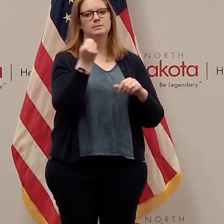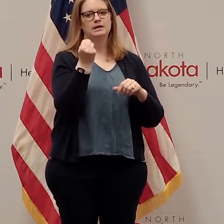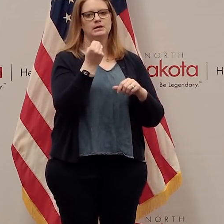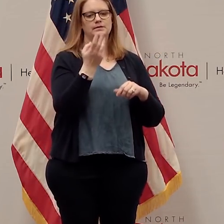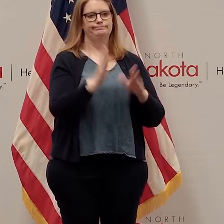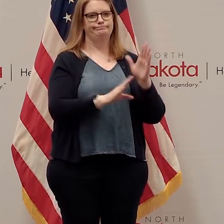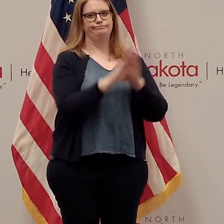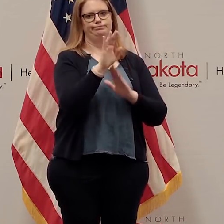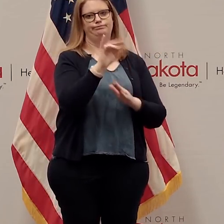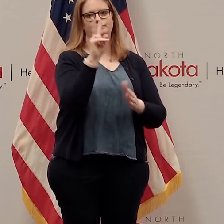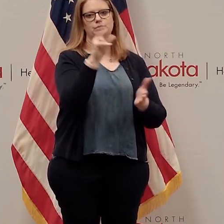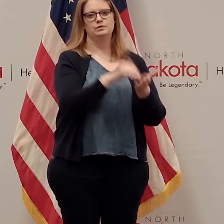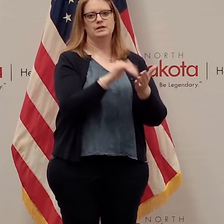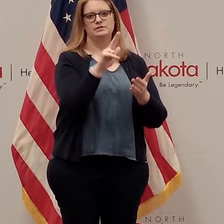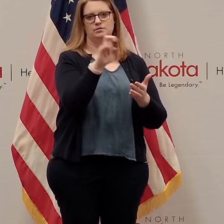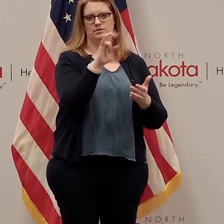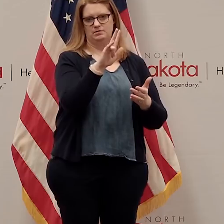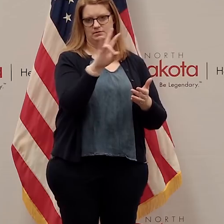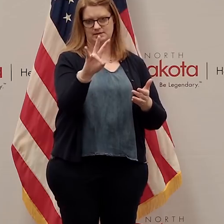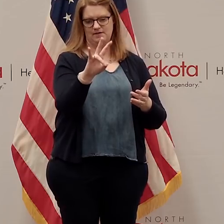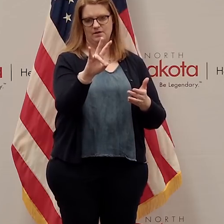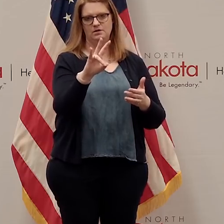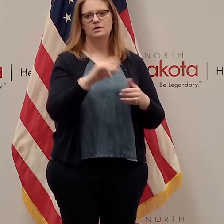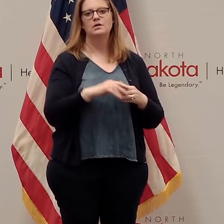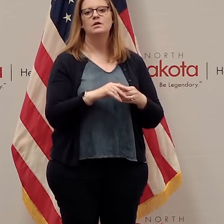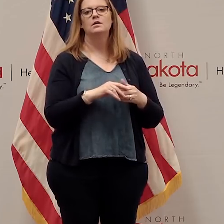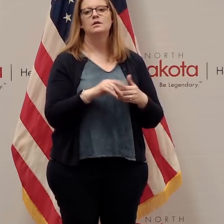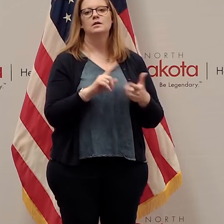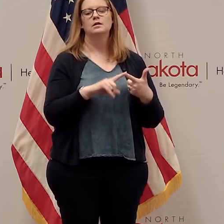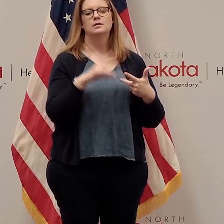shot up again, 2337.